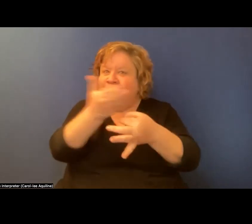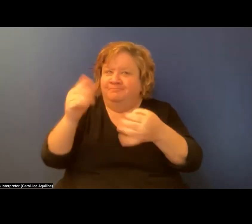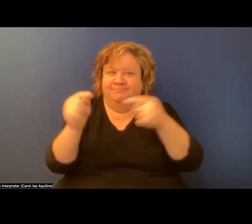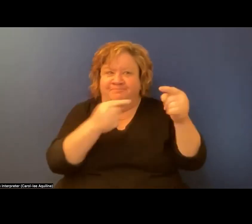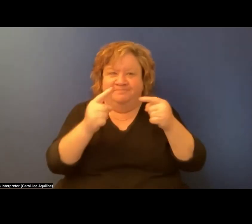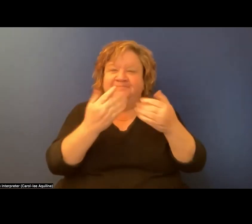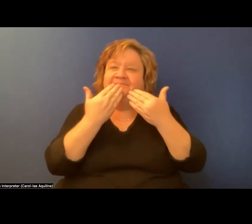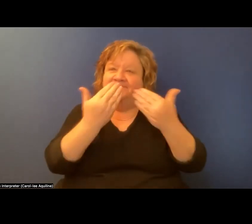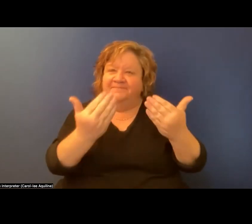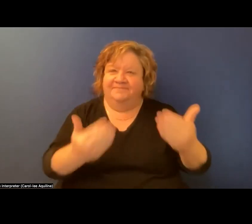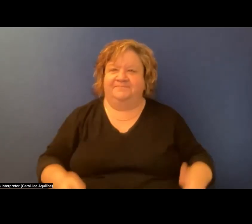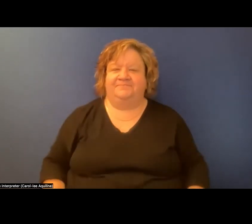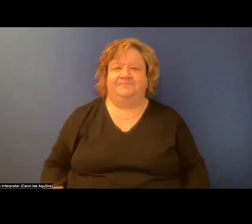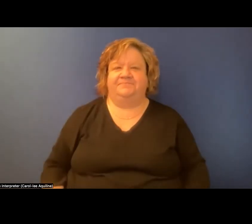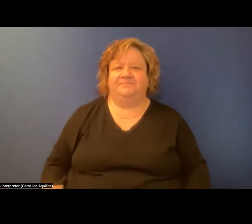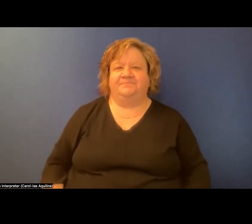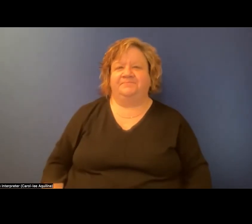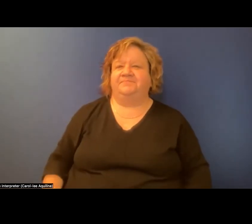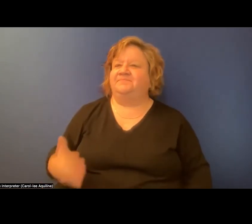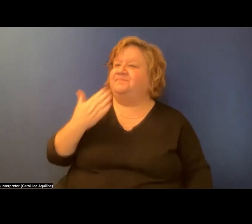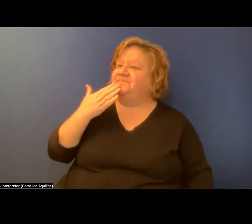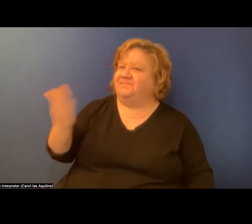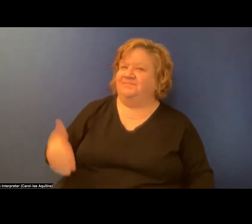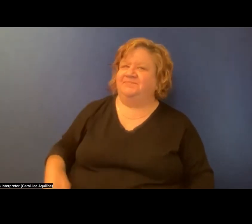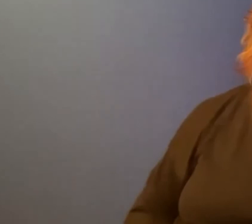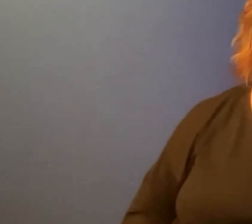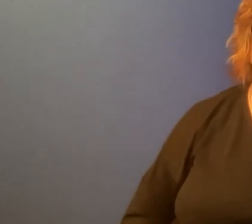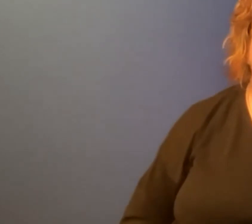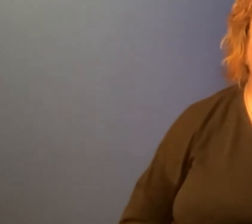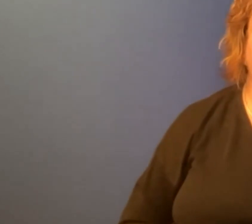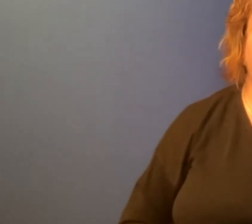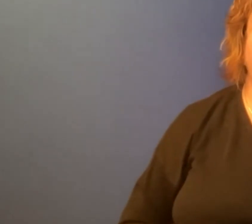Christine. Ambassador Yan, would you like to go next?